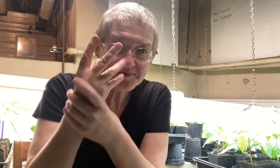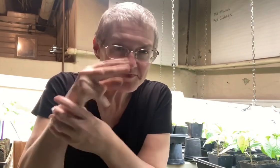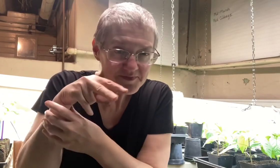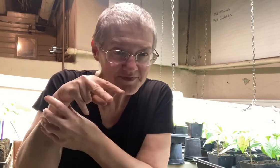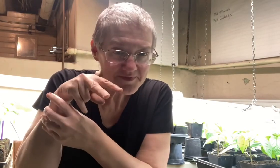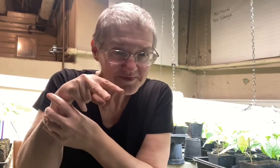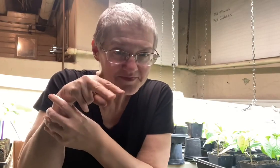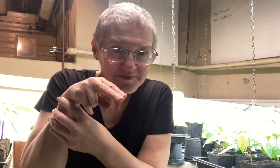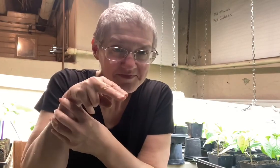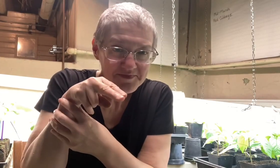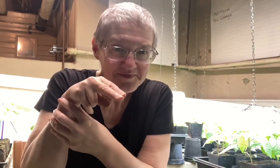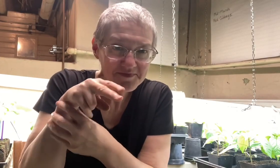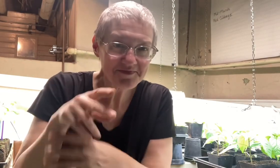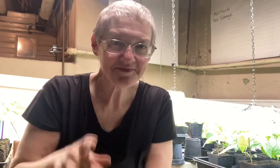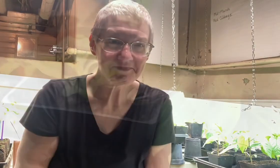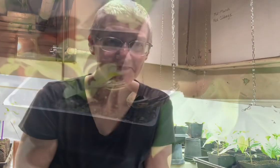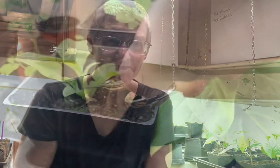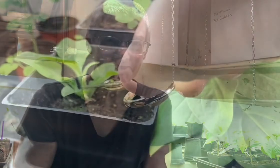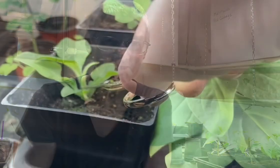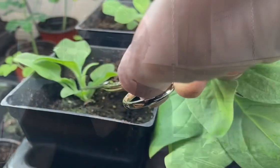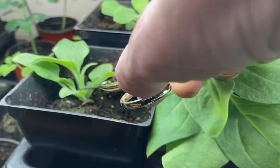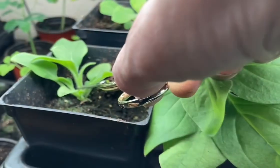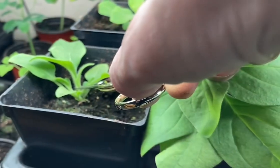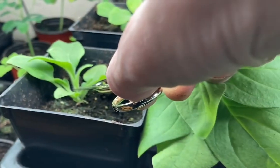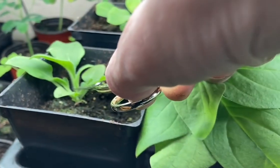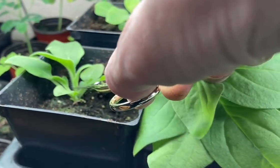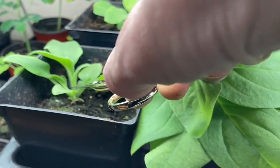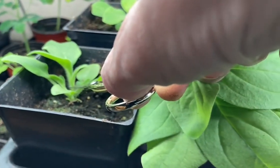And we want to cut out the center growth.